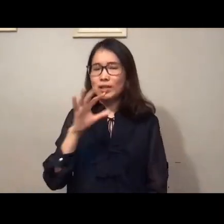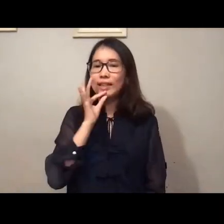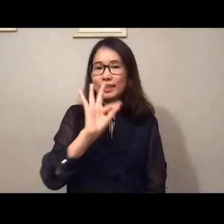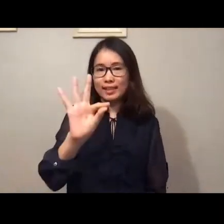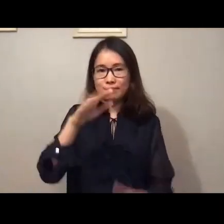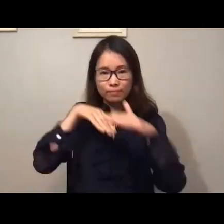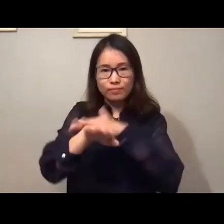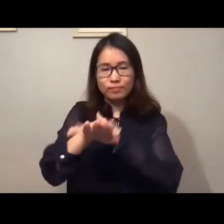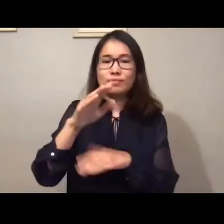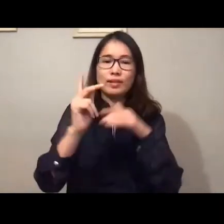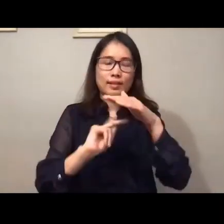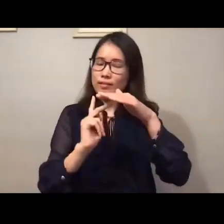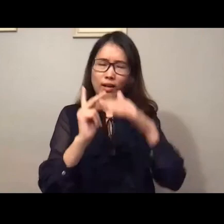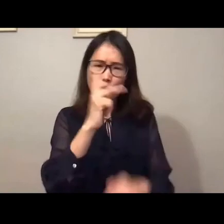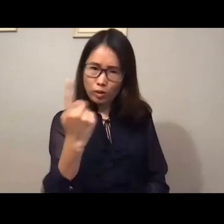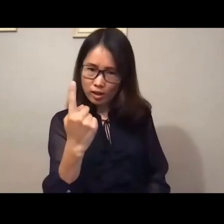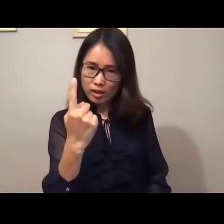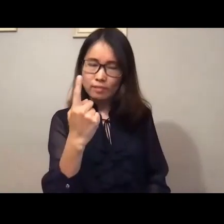Okay, hello.